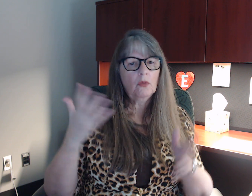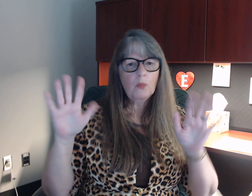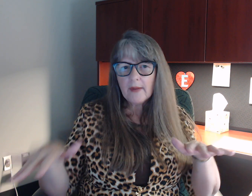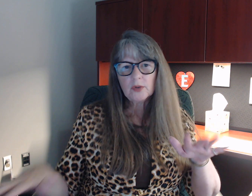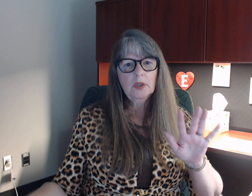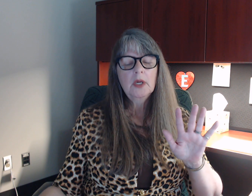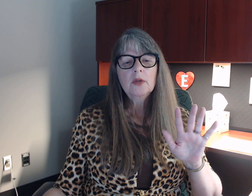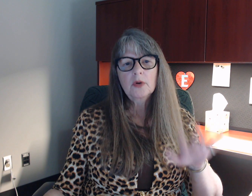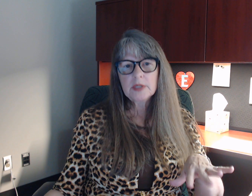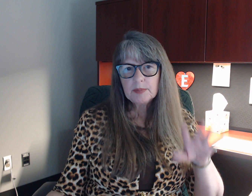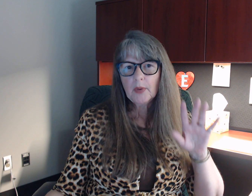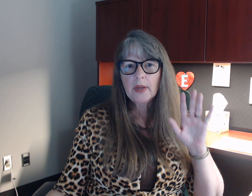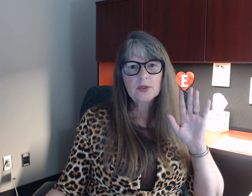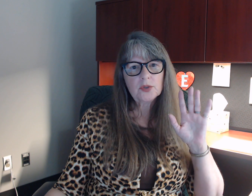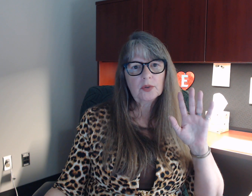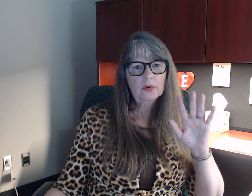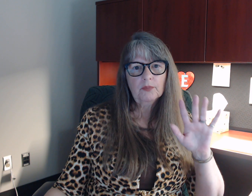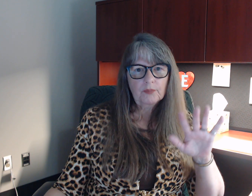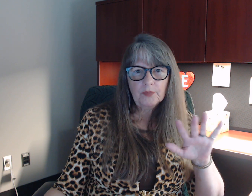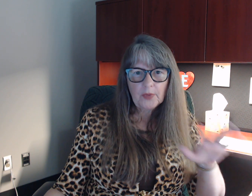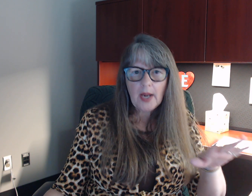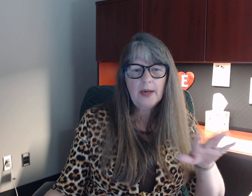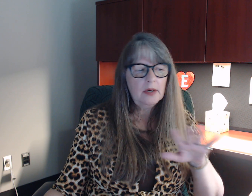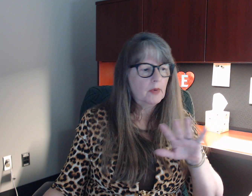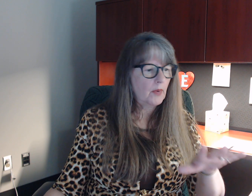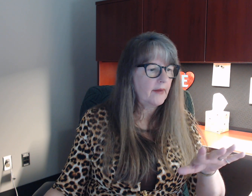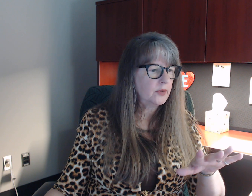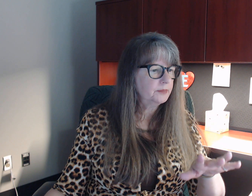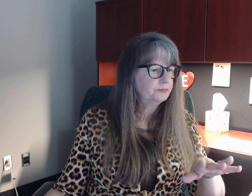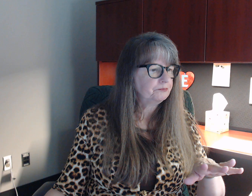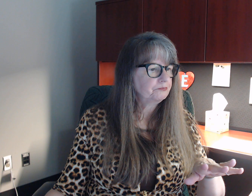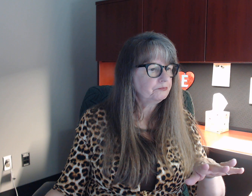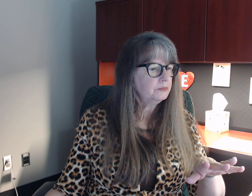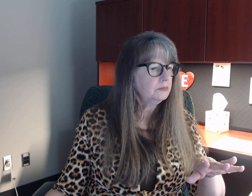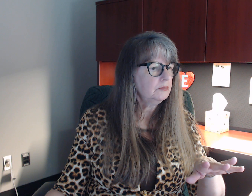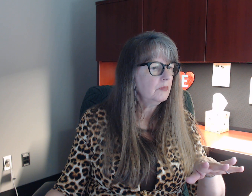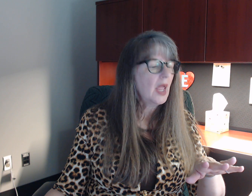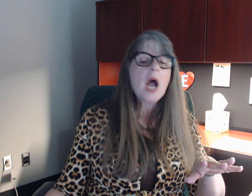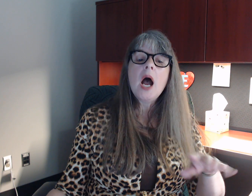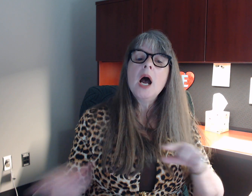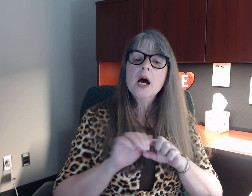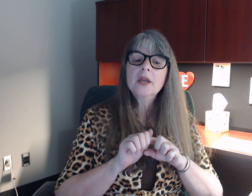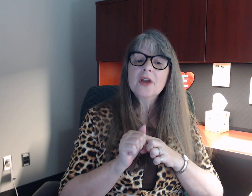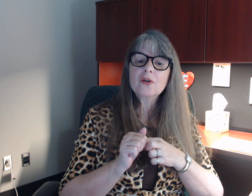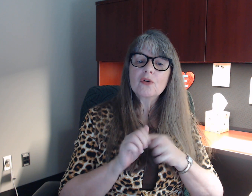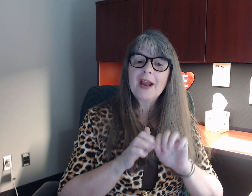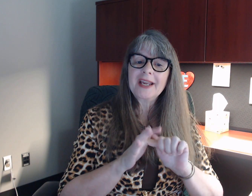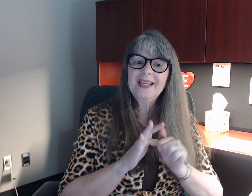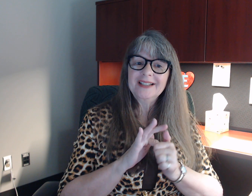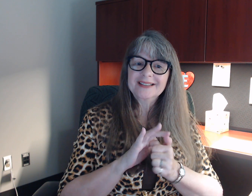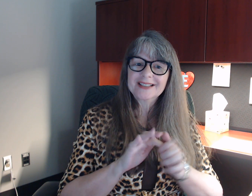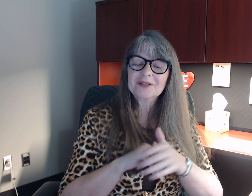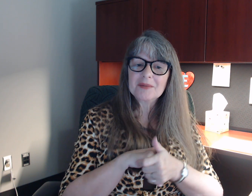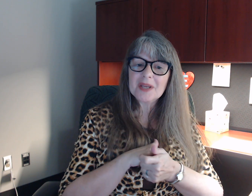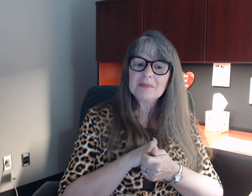whatever, their experience or their item or whatever. Knuckle cracking. Sometimes that